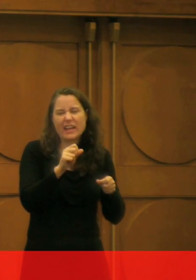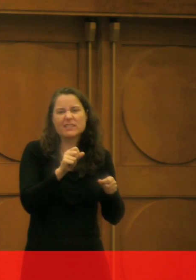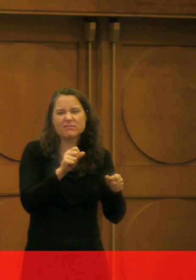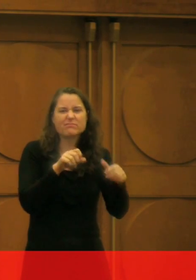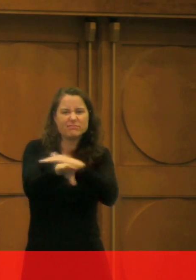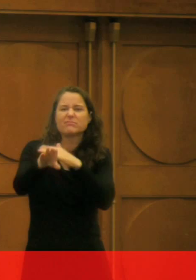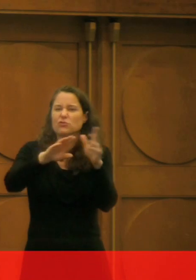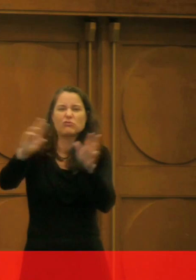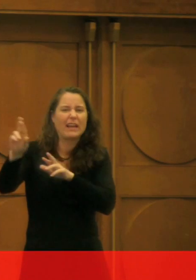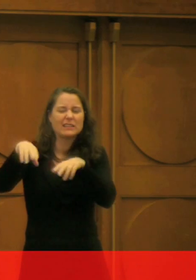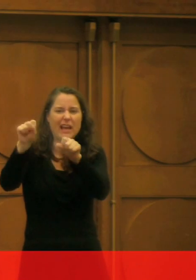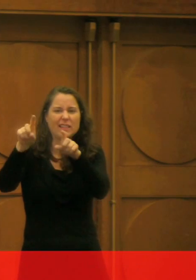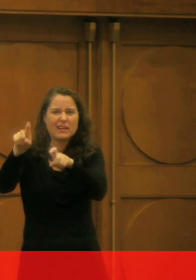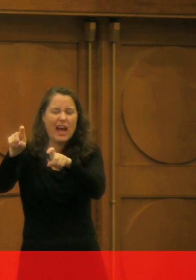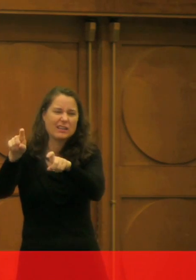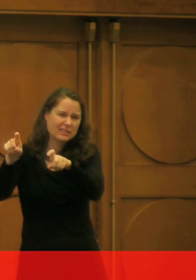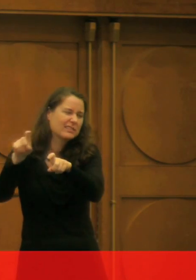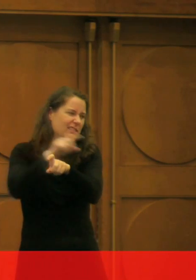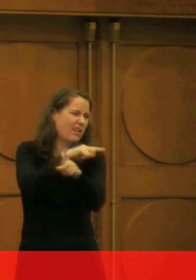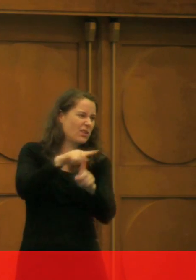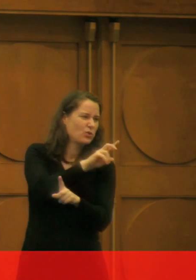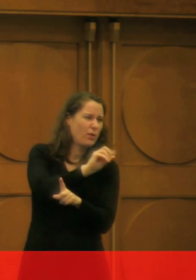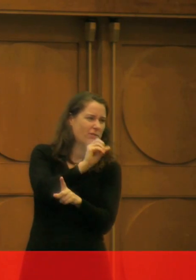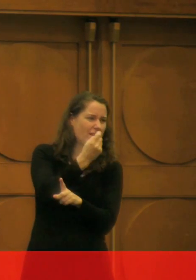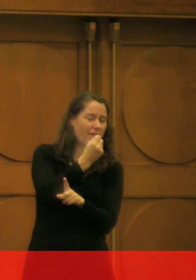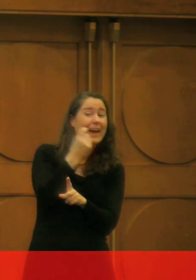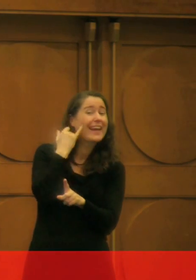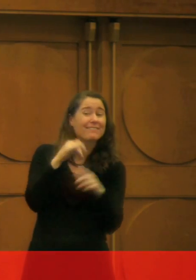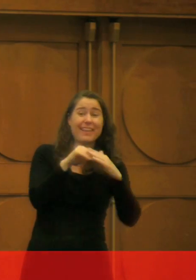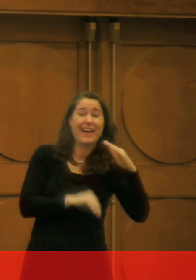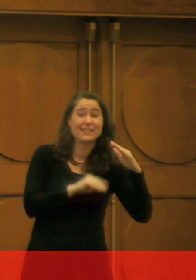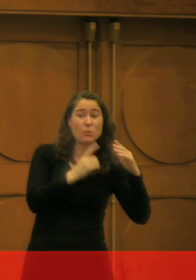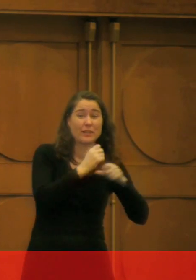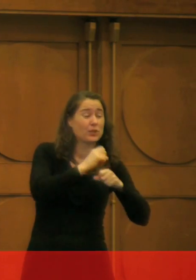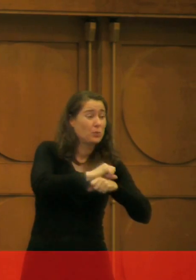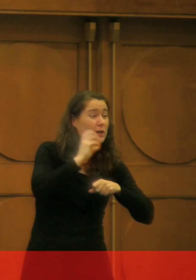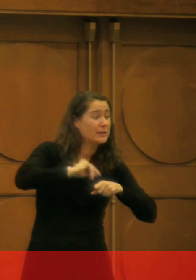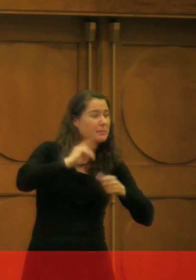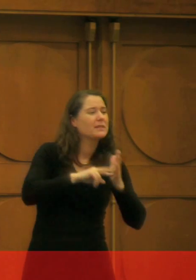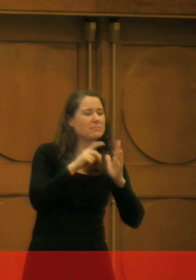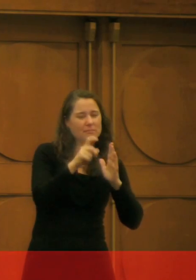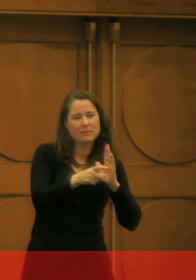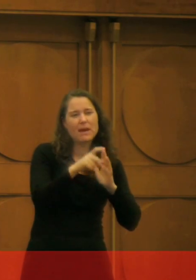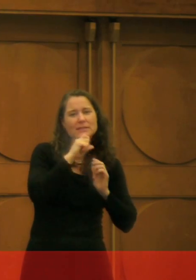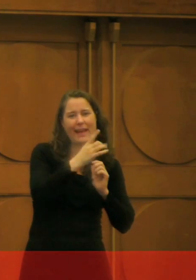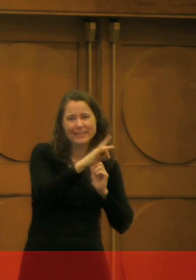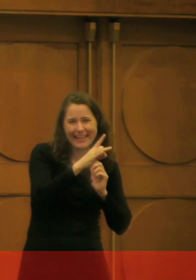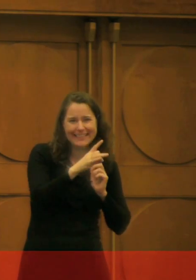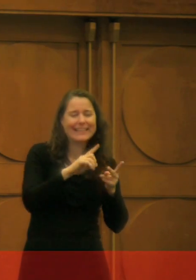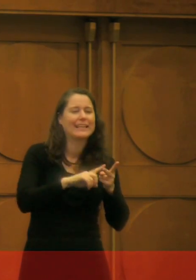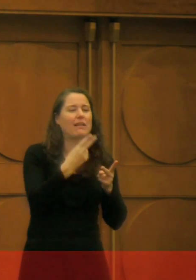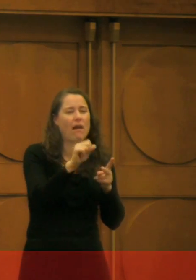2011. And then interpreters with less than 1 year work experience, you have to be 18, have a high school diploma or